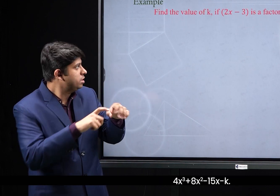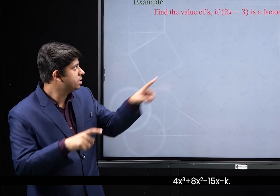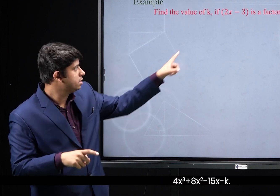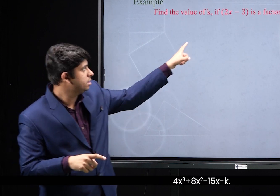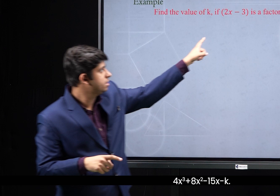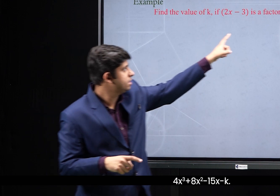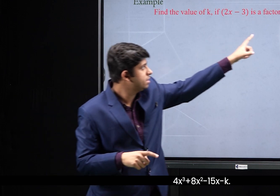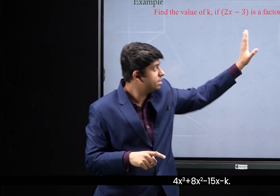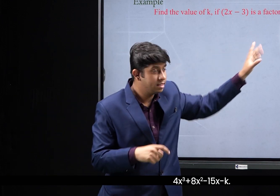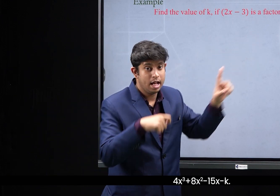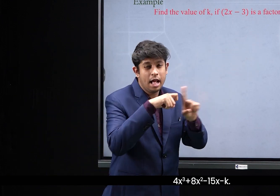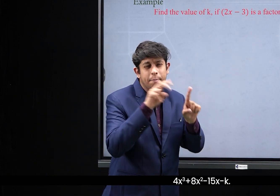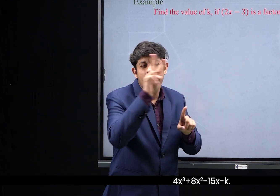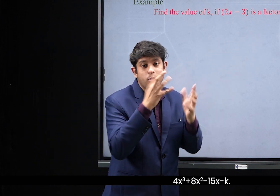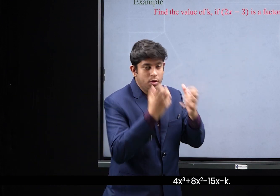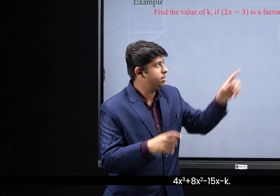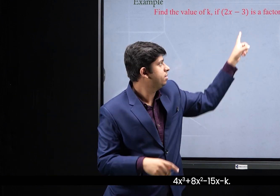minus 15x minus k.